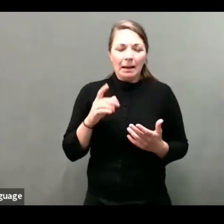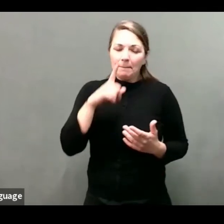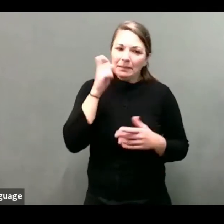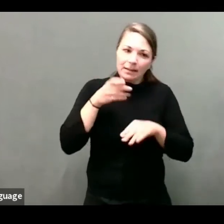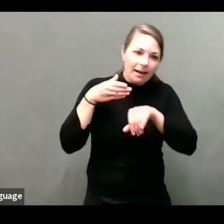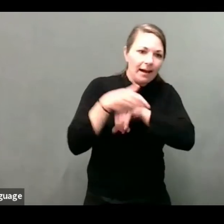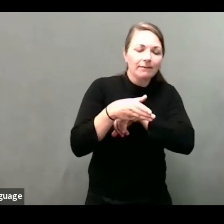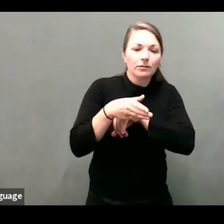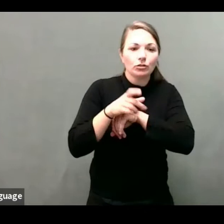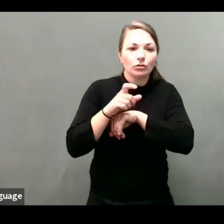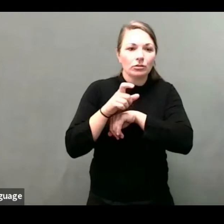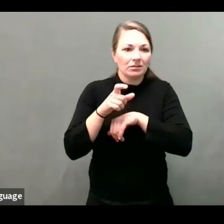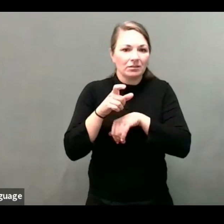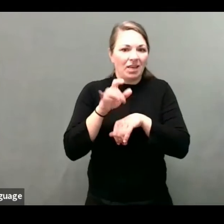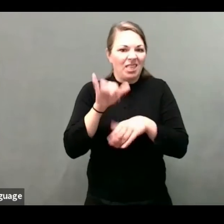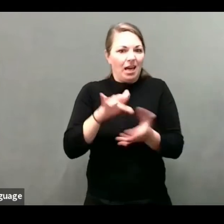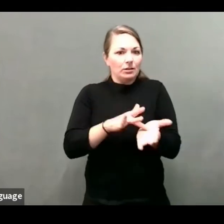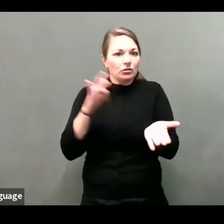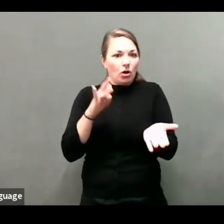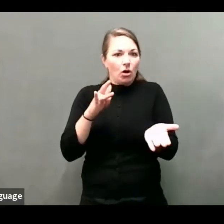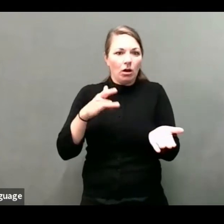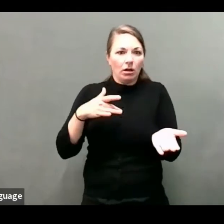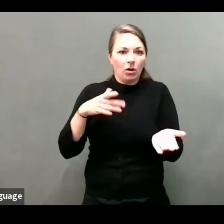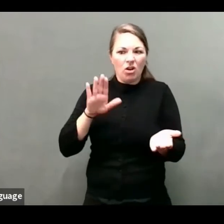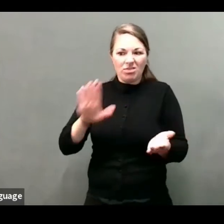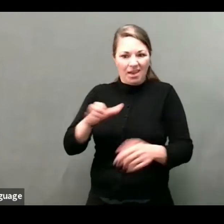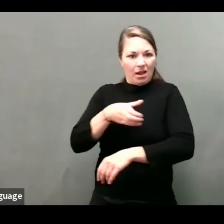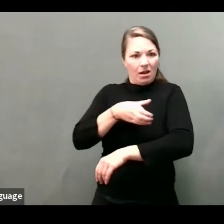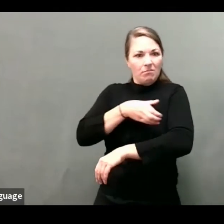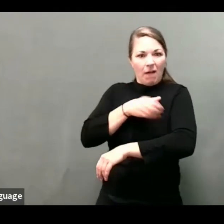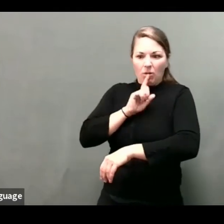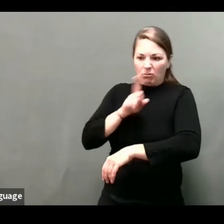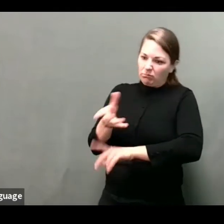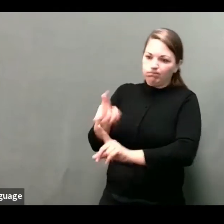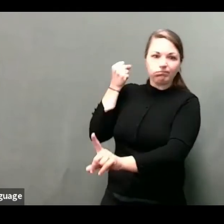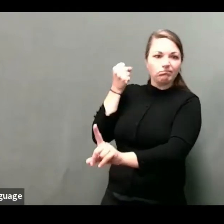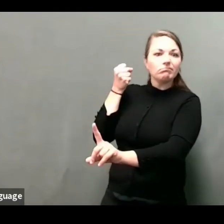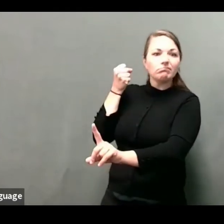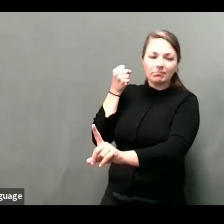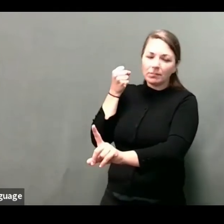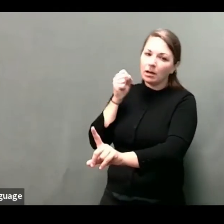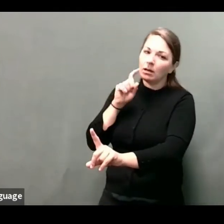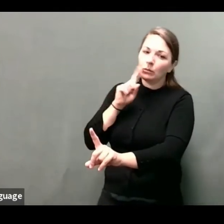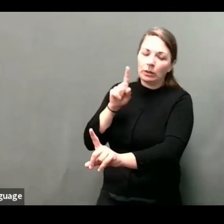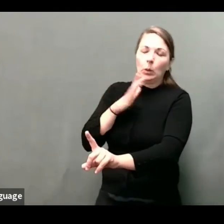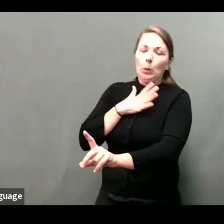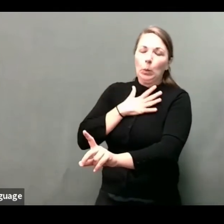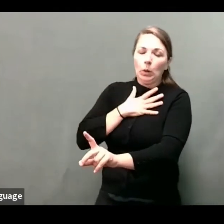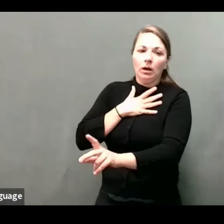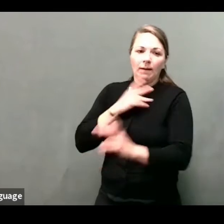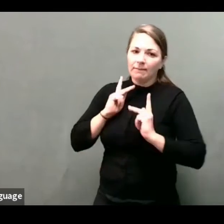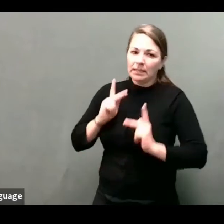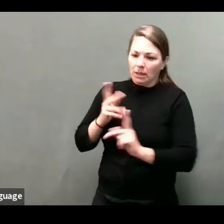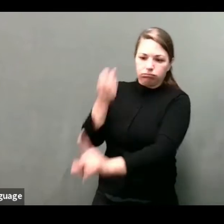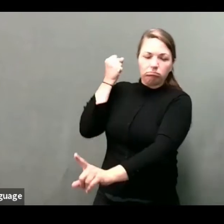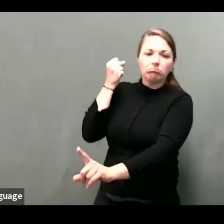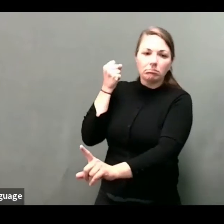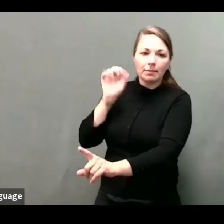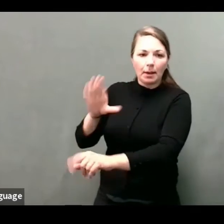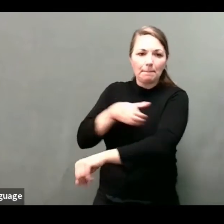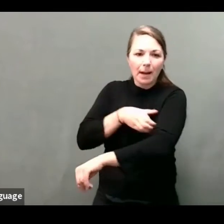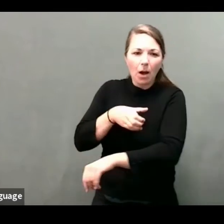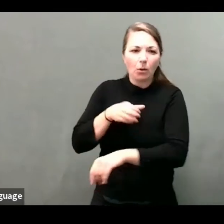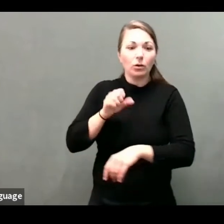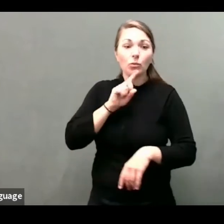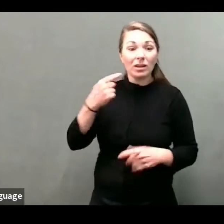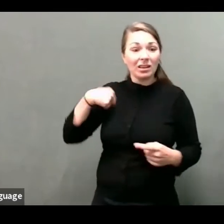of it that the power was taken from this person in such an intimate, physical way. And so when we're survivor-centered and we're really just letting them kind of